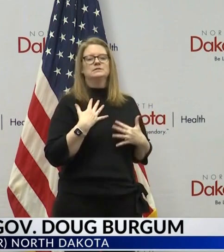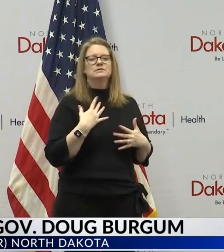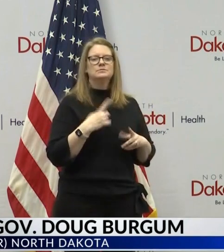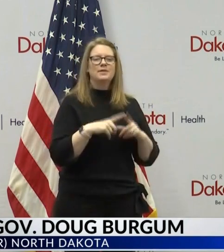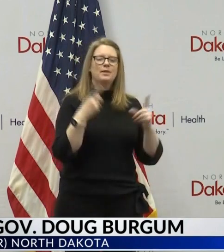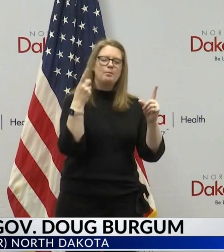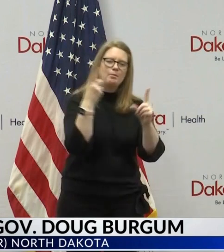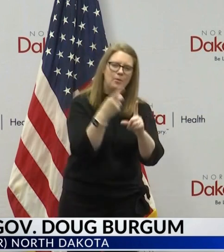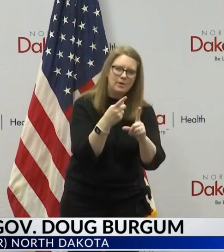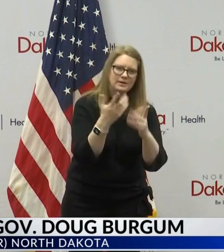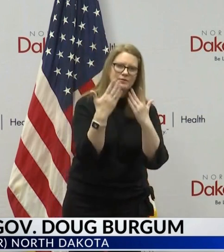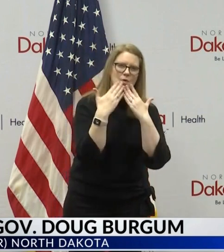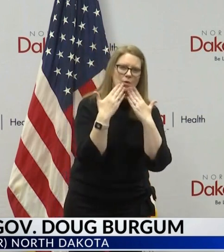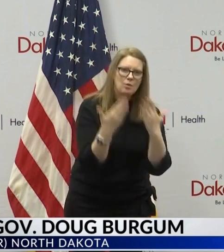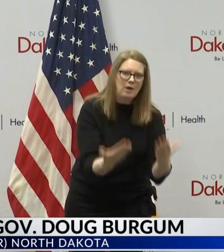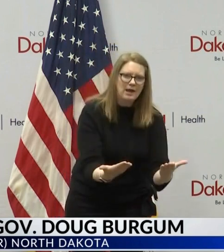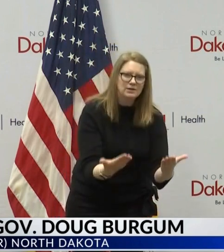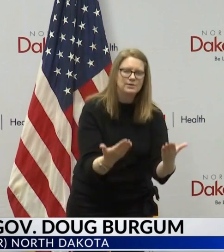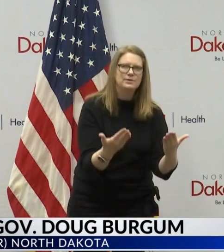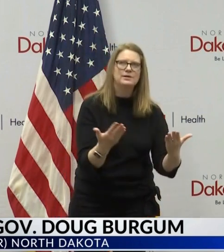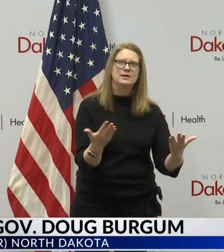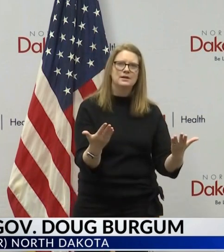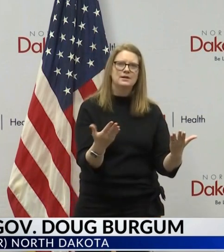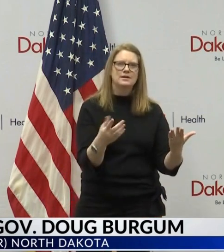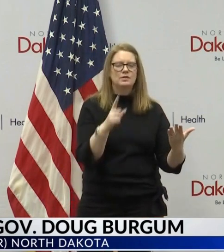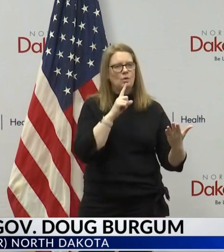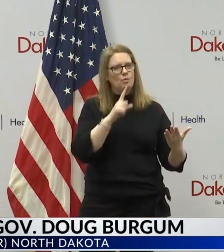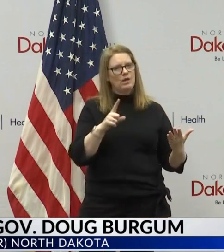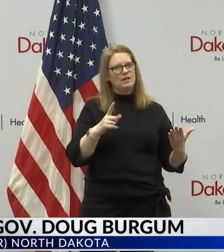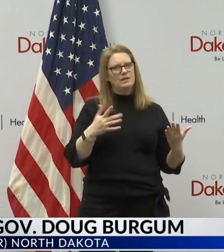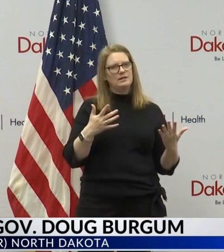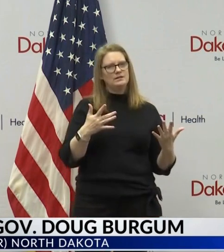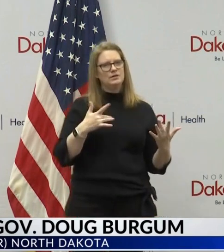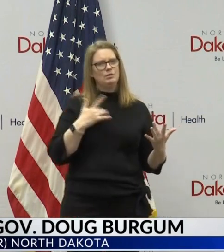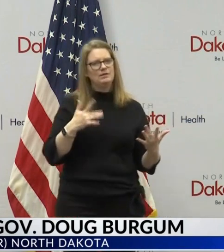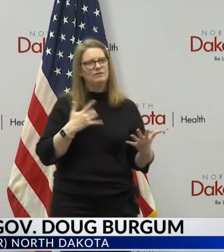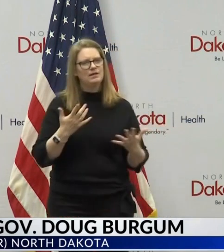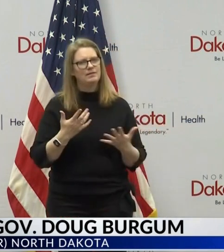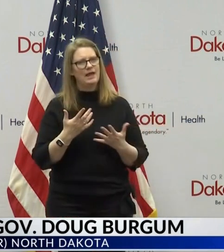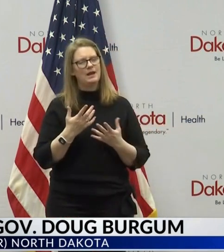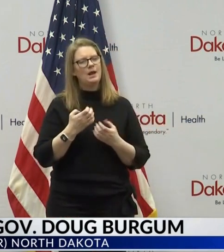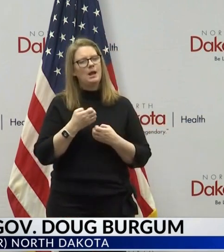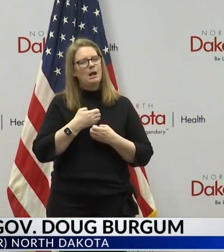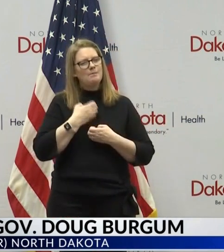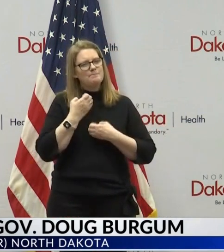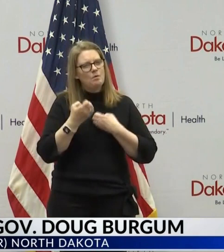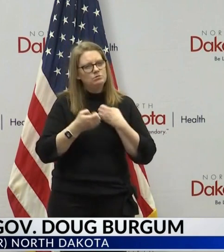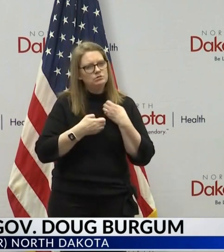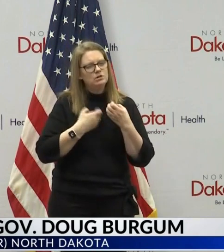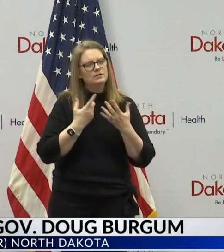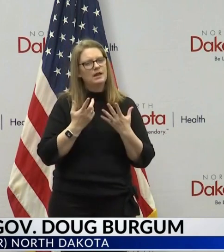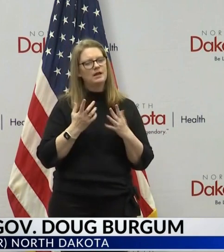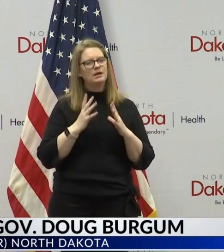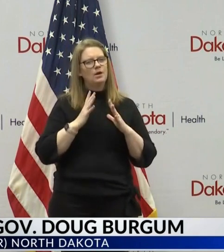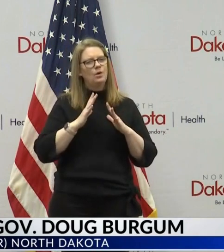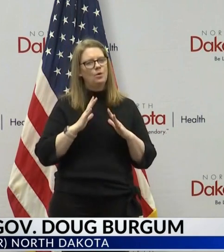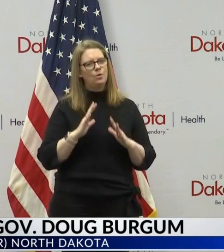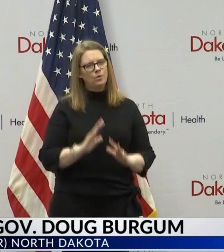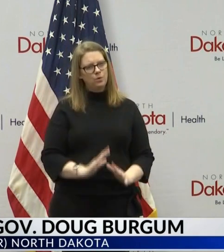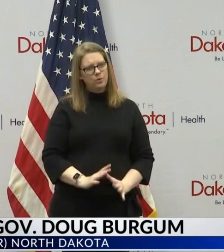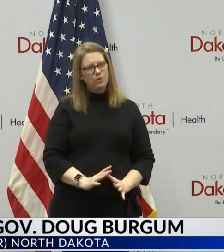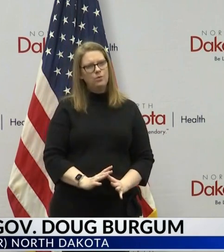of gratitude is trying to create a state of emotional prosperity as opposed to the